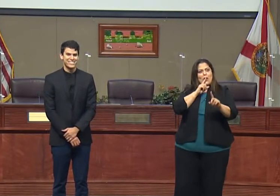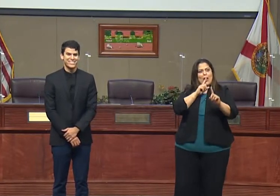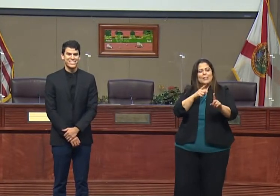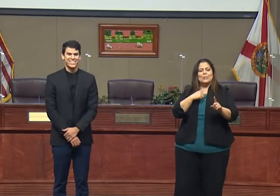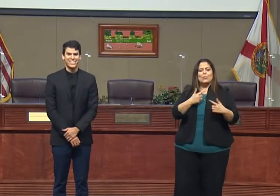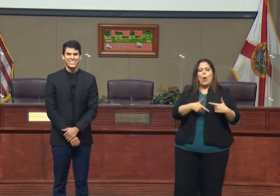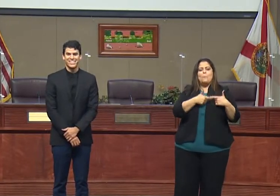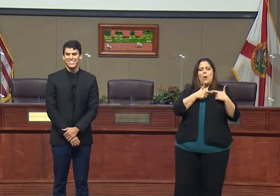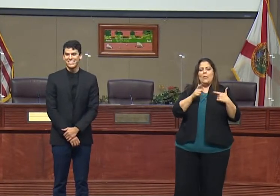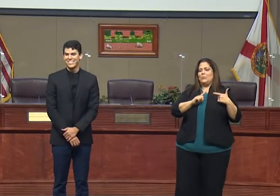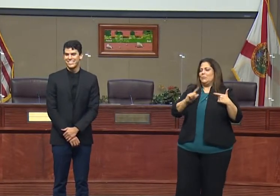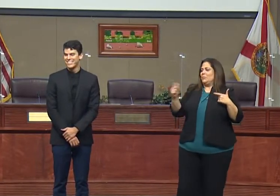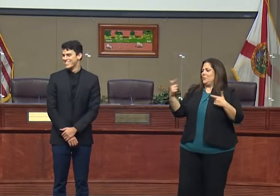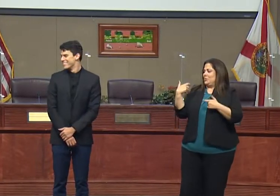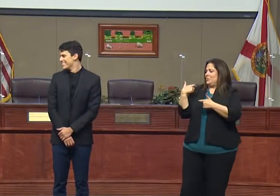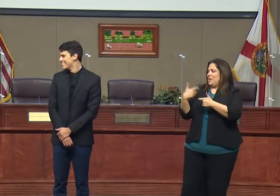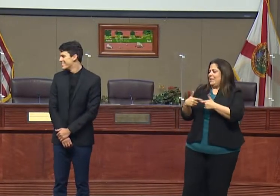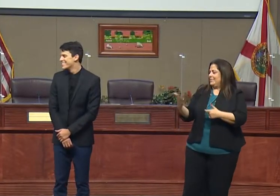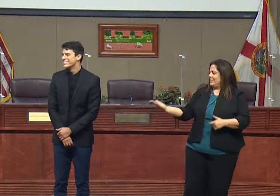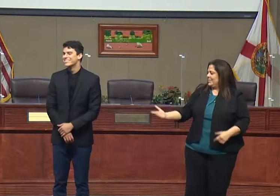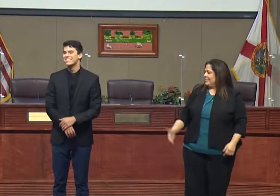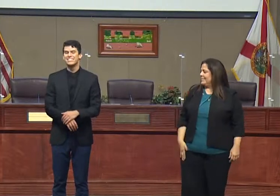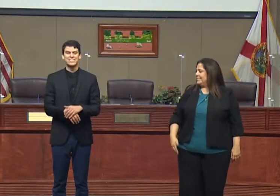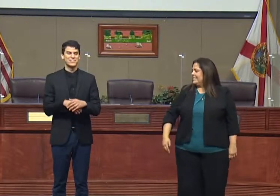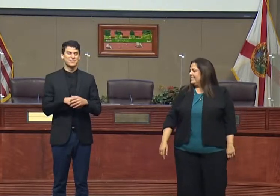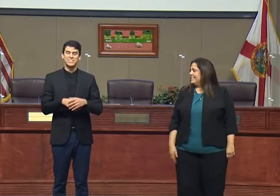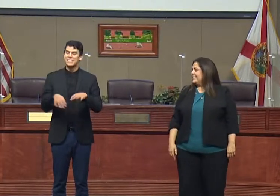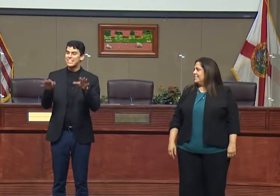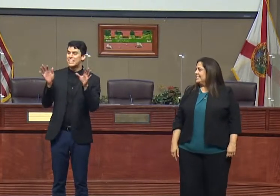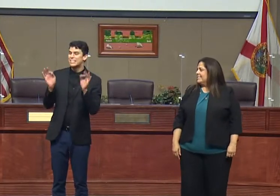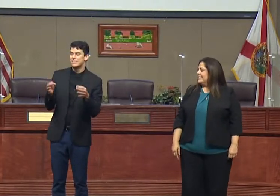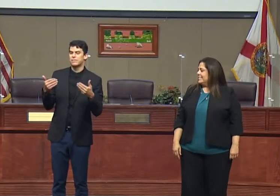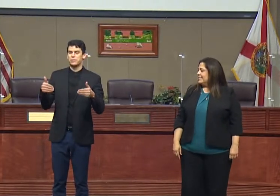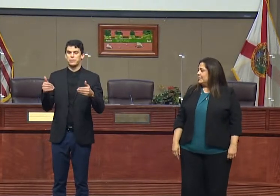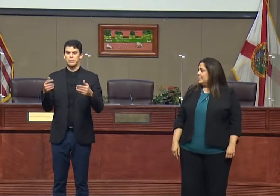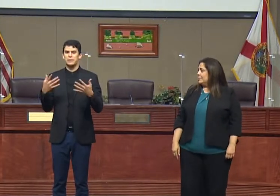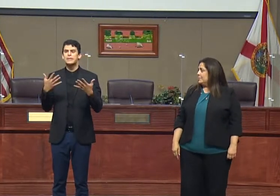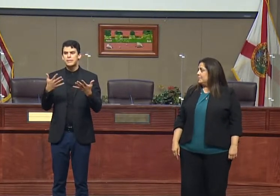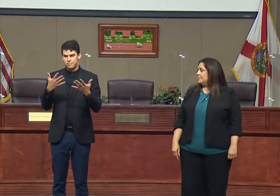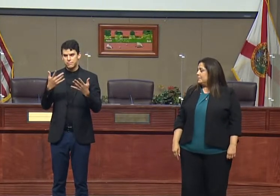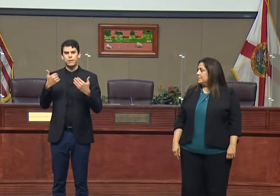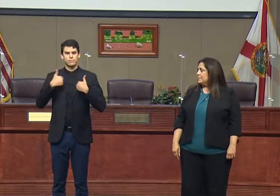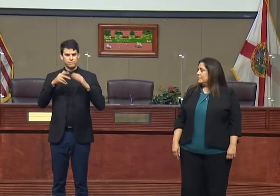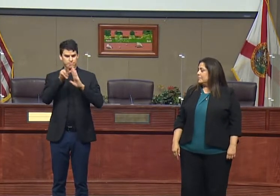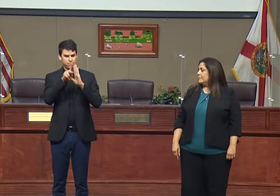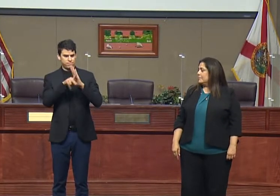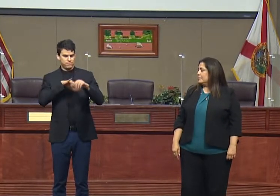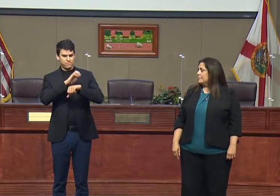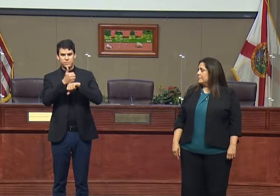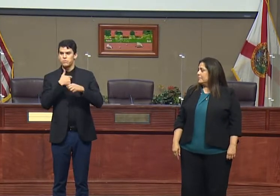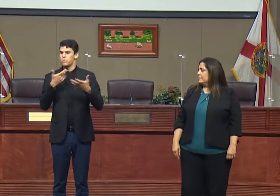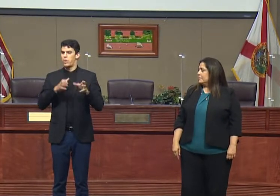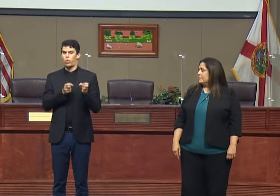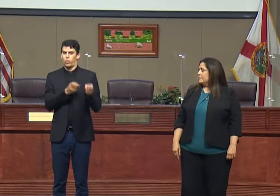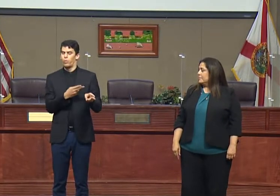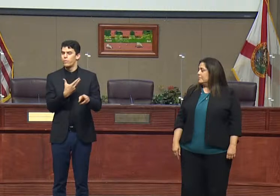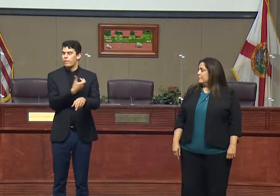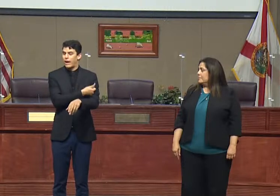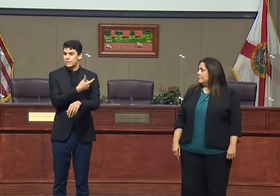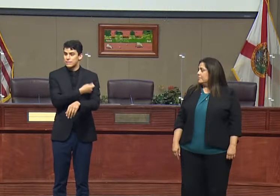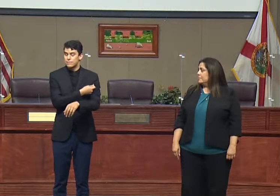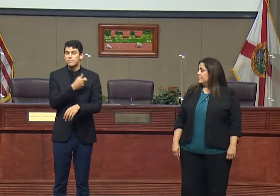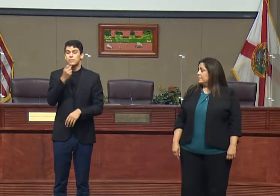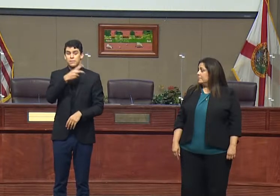right? Anyway. Ciertamente hay una política de no desperdiciar vacunas. El alcalde está al tanto de que